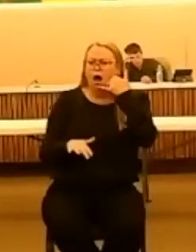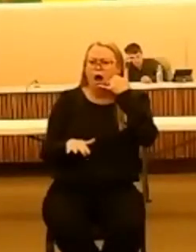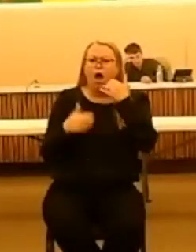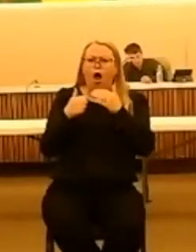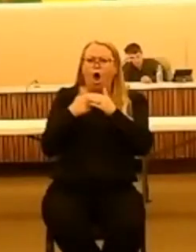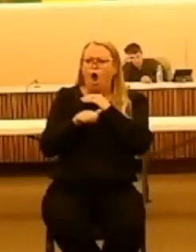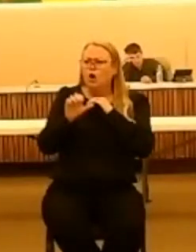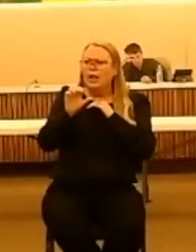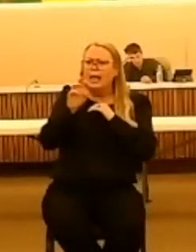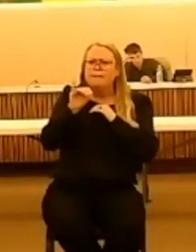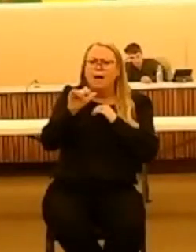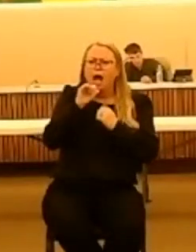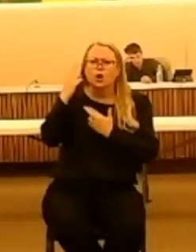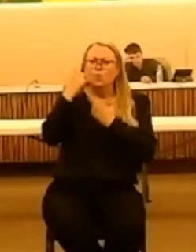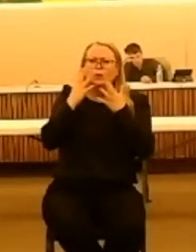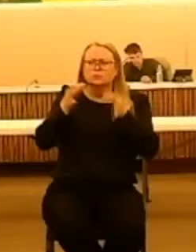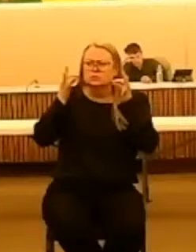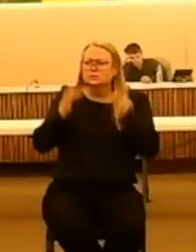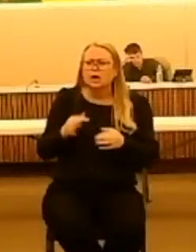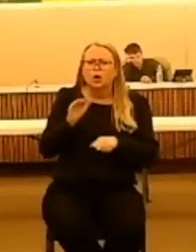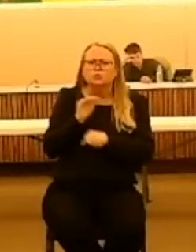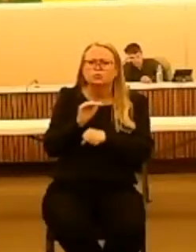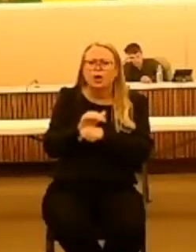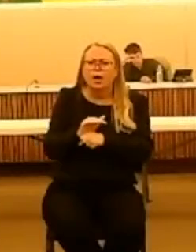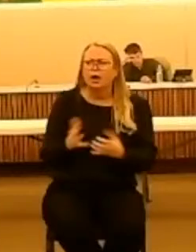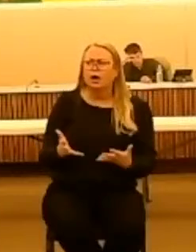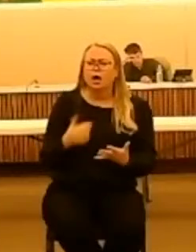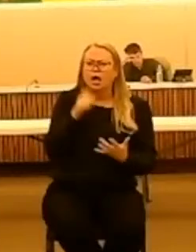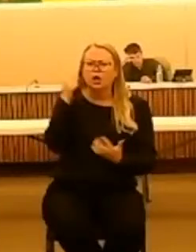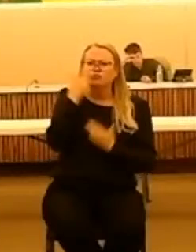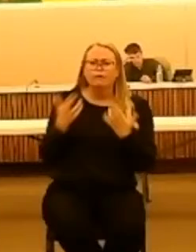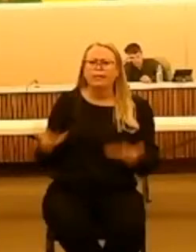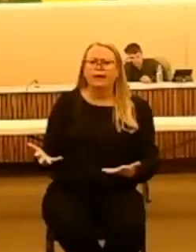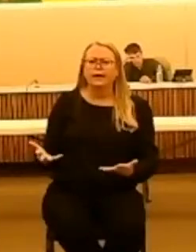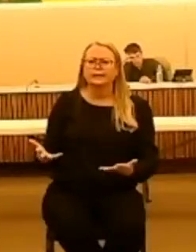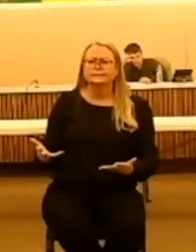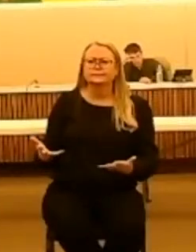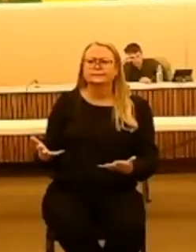the next time that it was spoken about when we could attend.